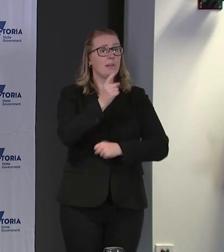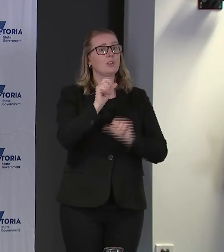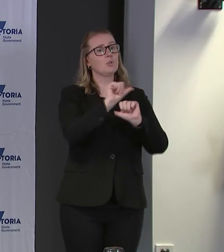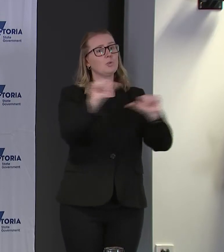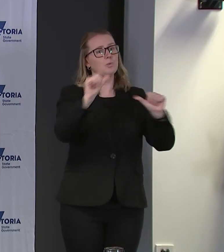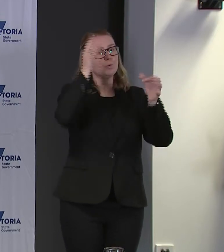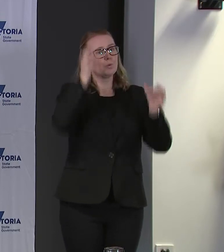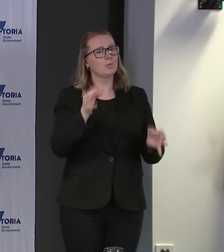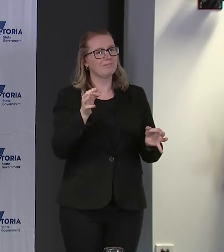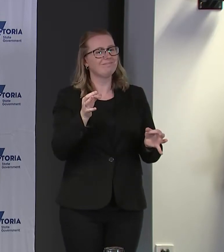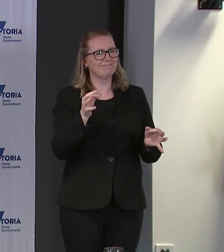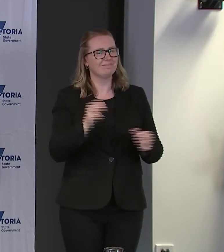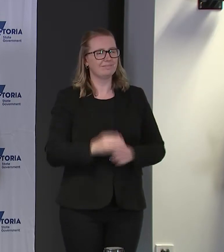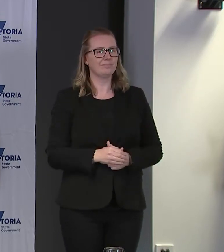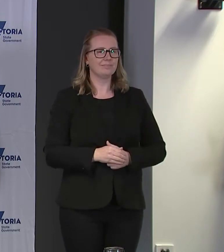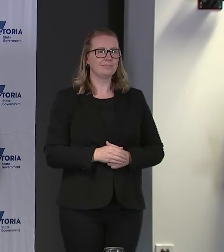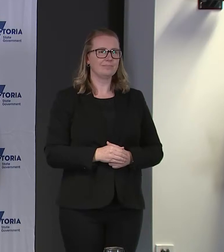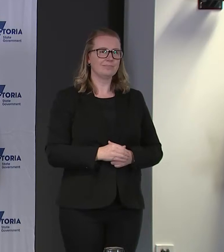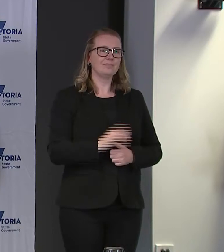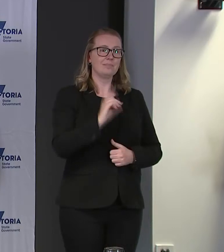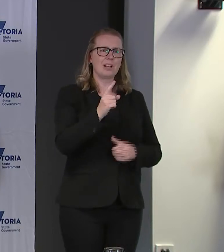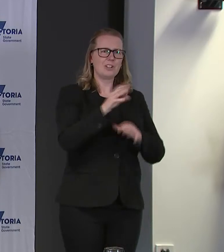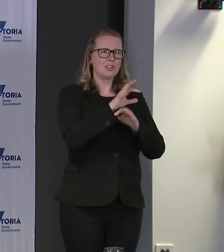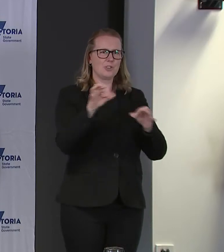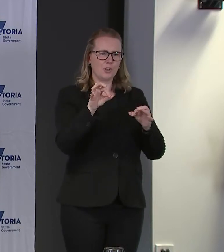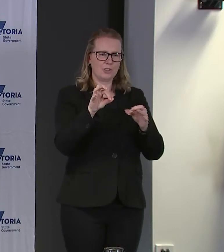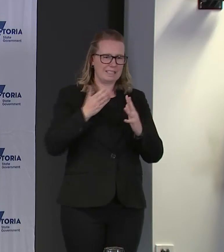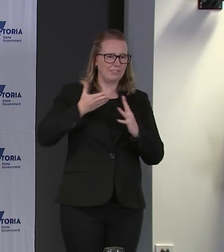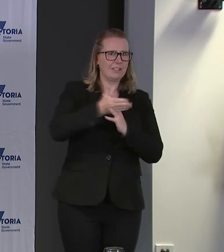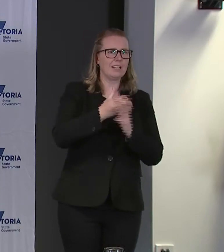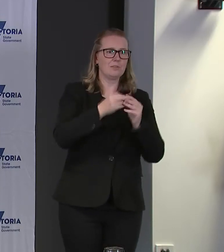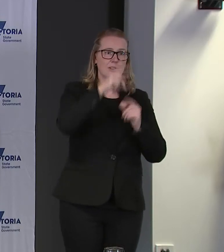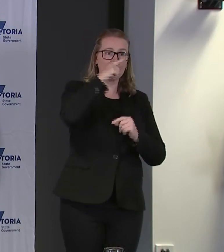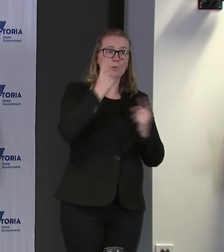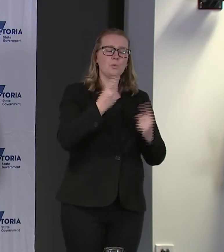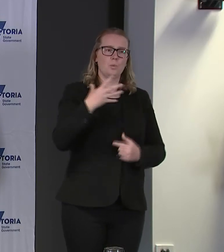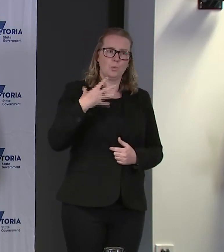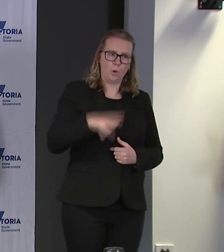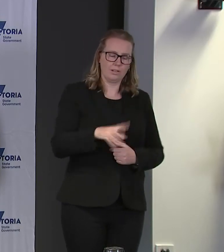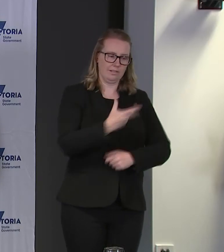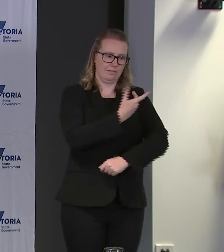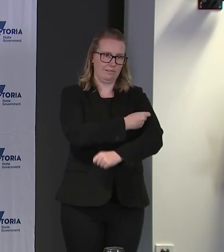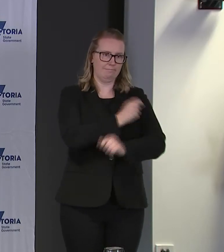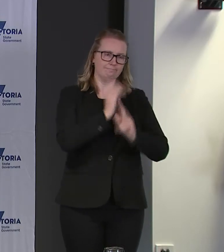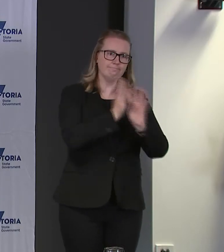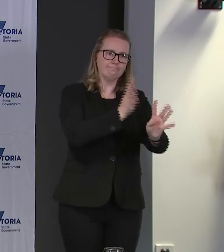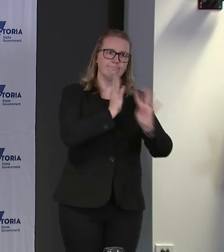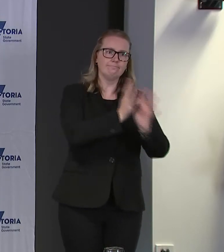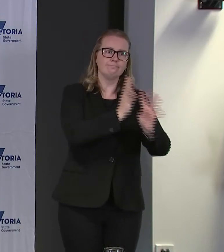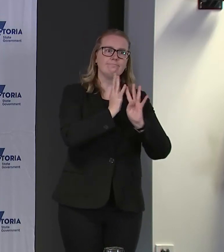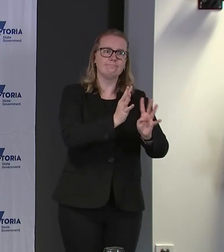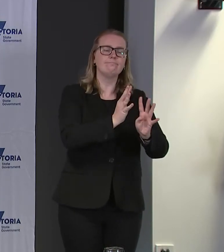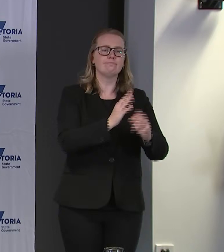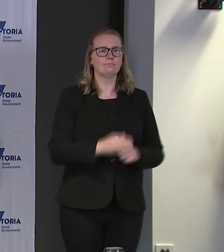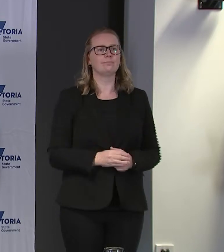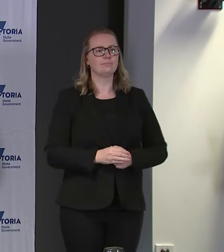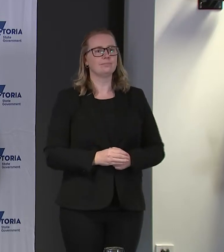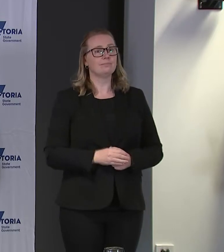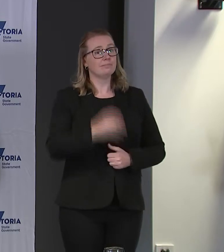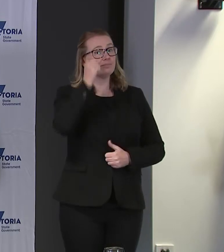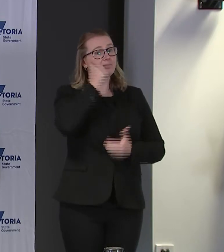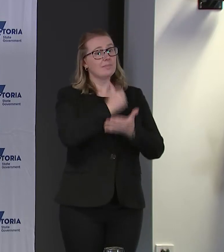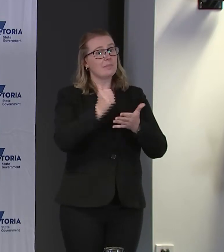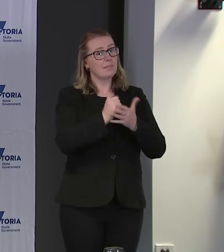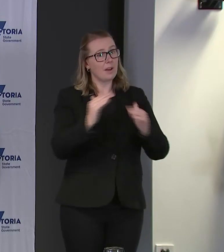the way of all of those Victorians who are trying to come and get vaccinated today and every day. Record numbers again